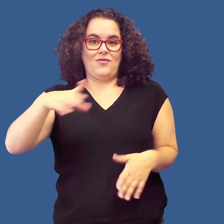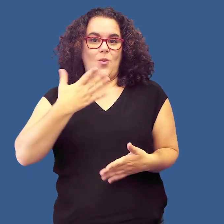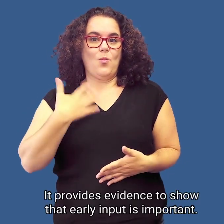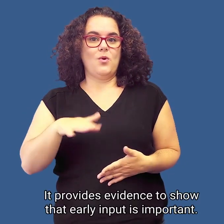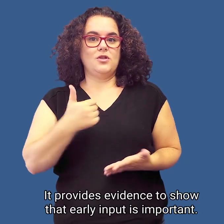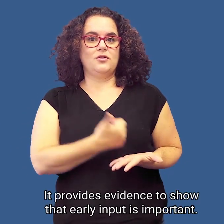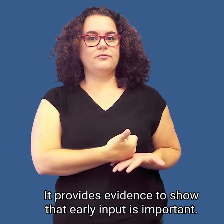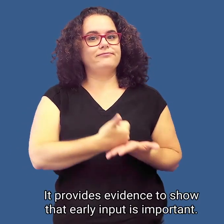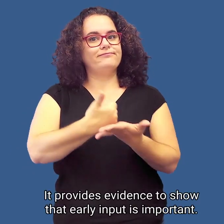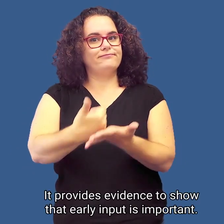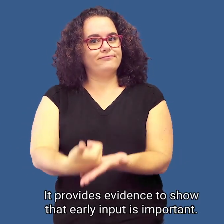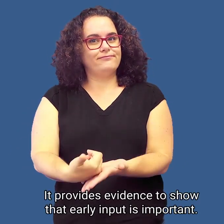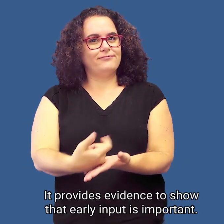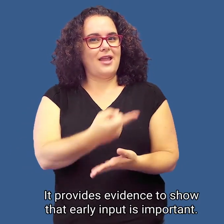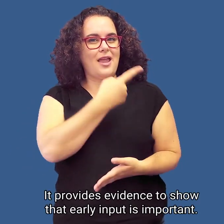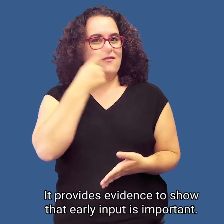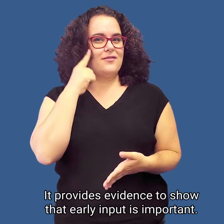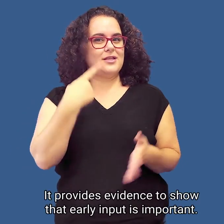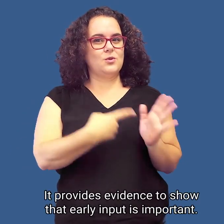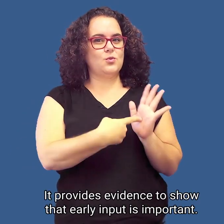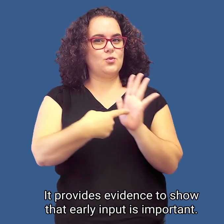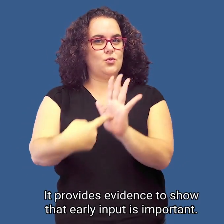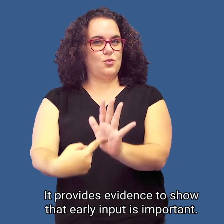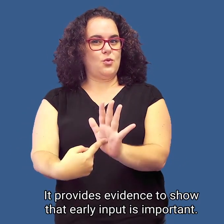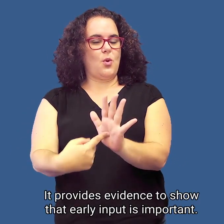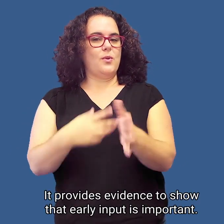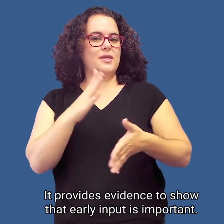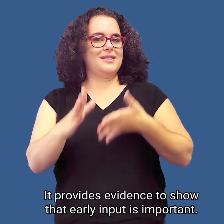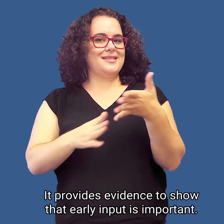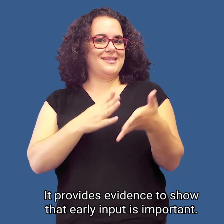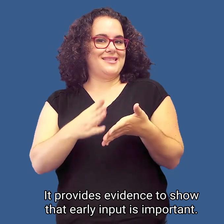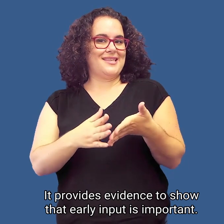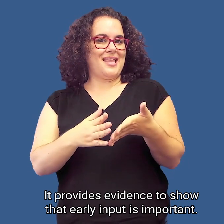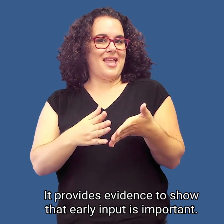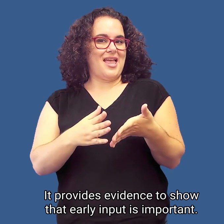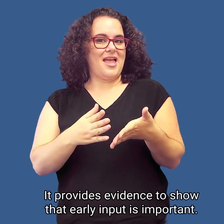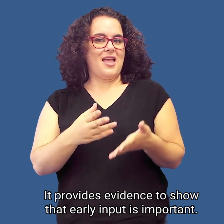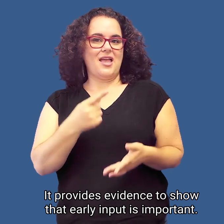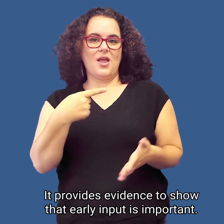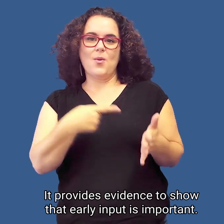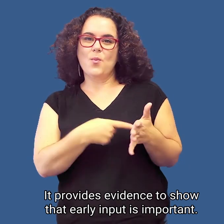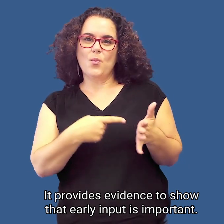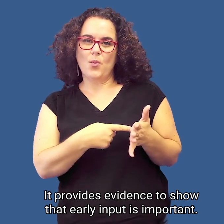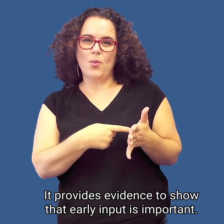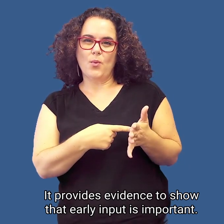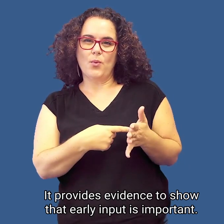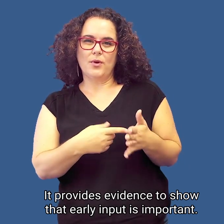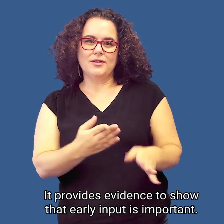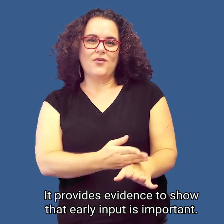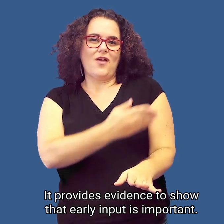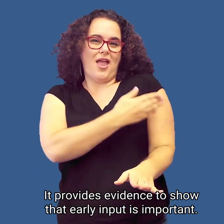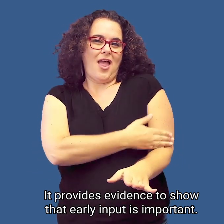It provides evidence to show that early input is important.